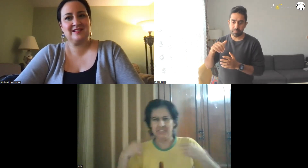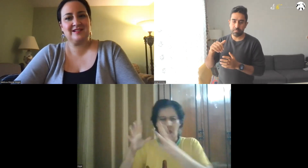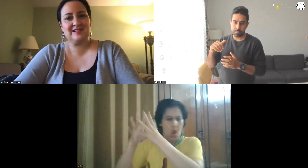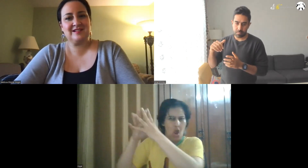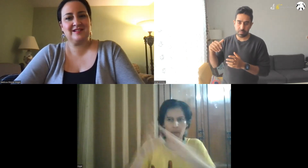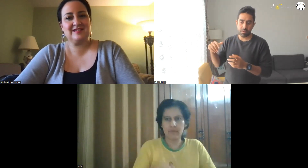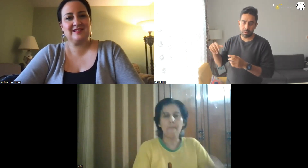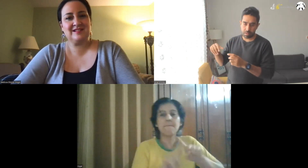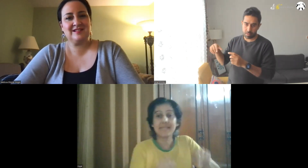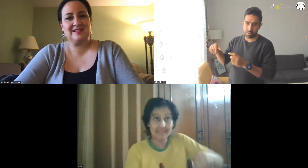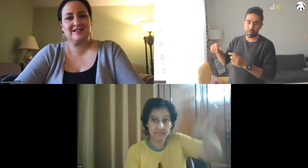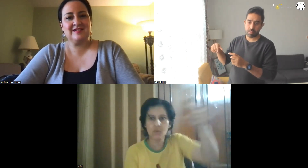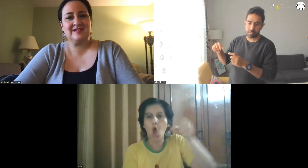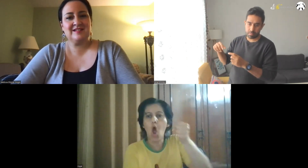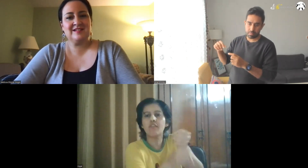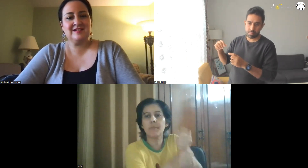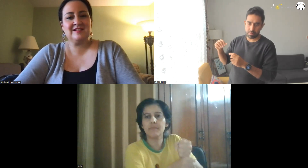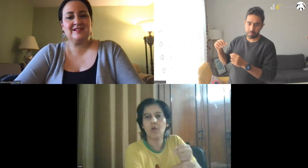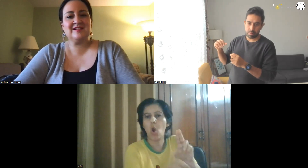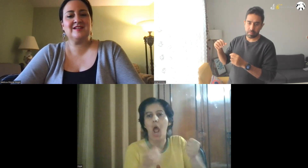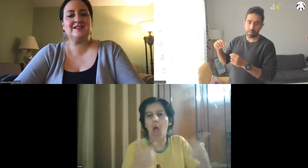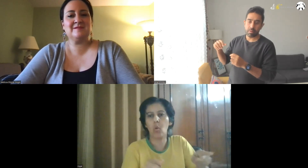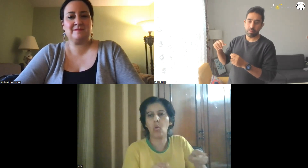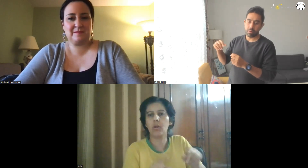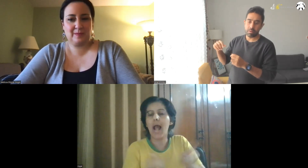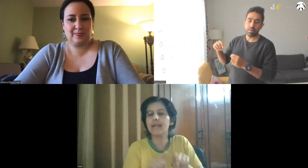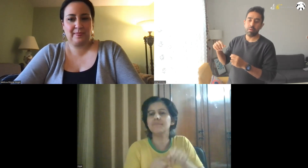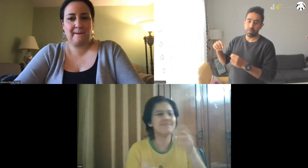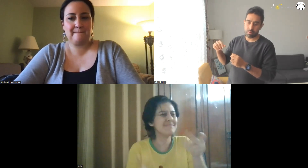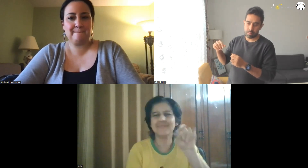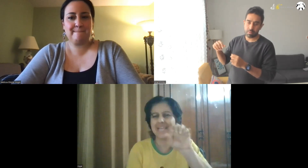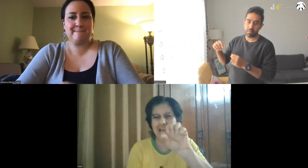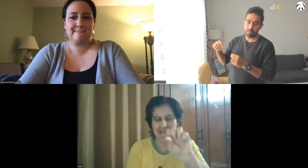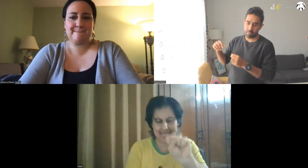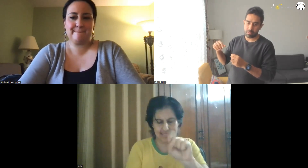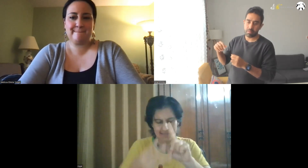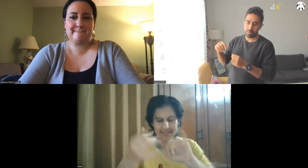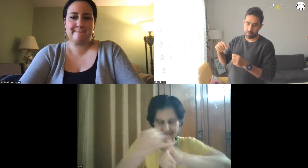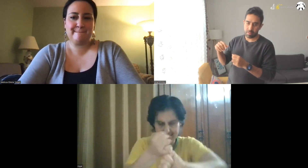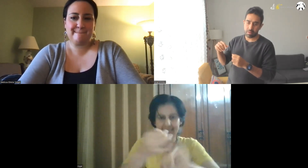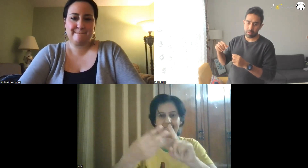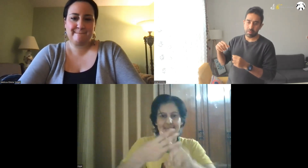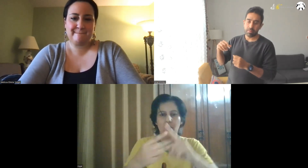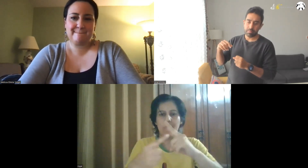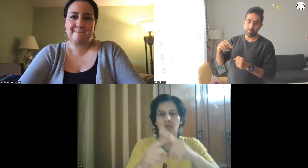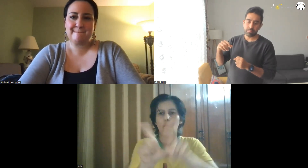And they actually attach these kind of dresses. For example,